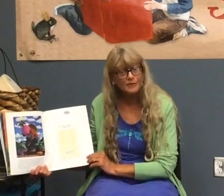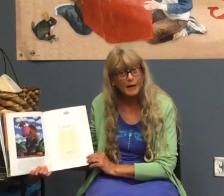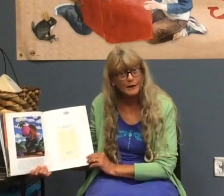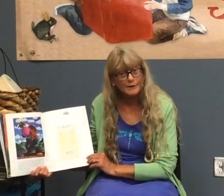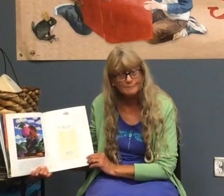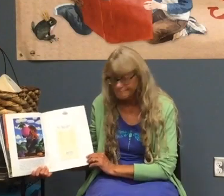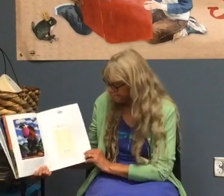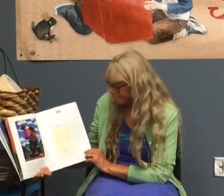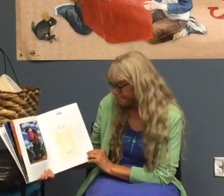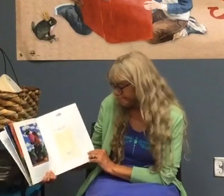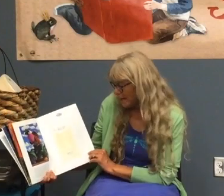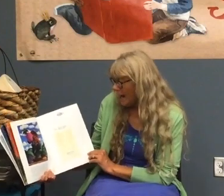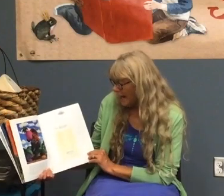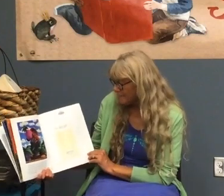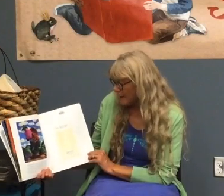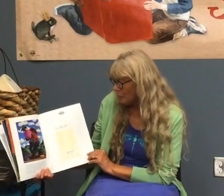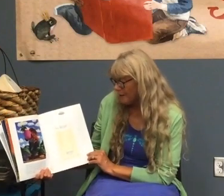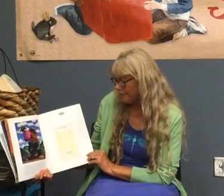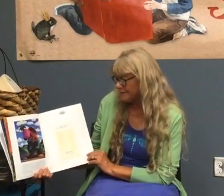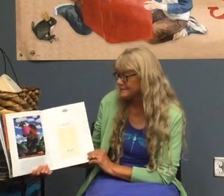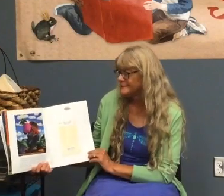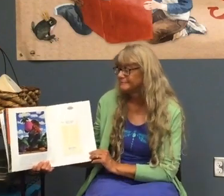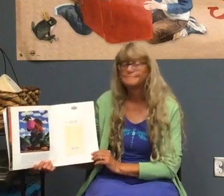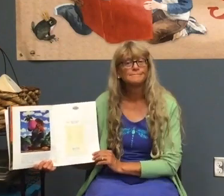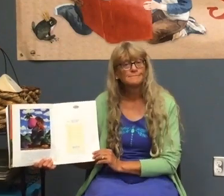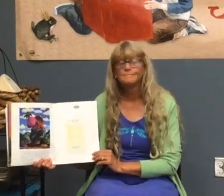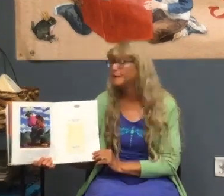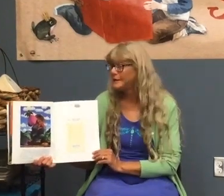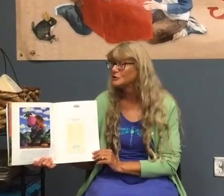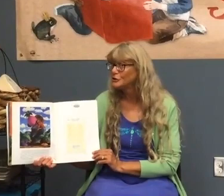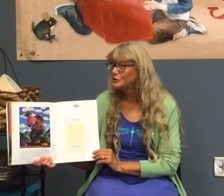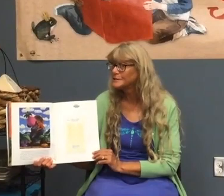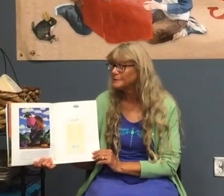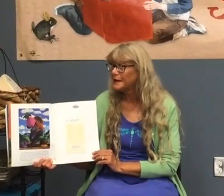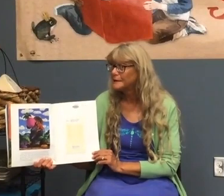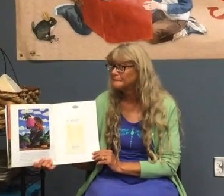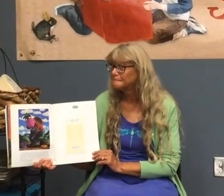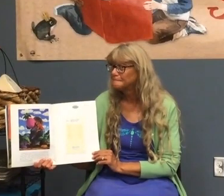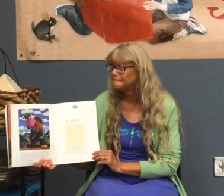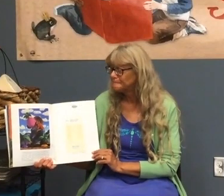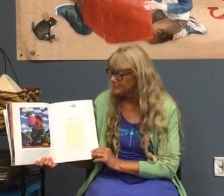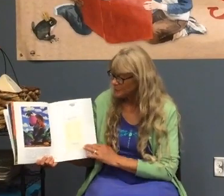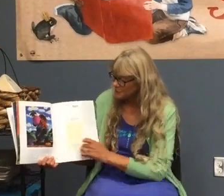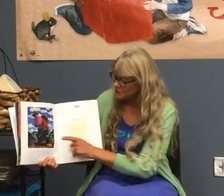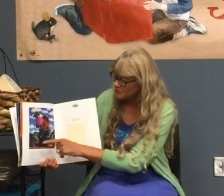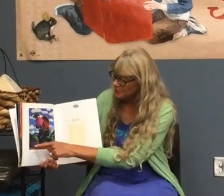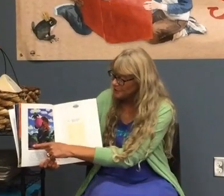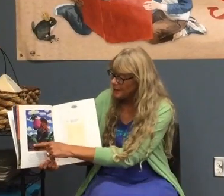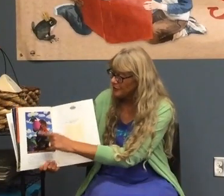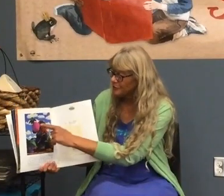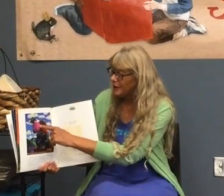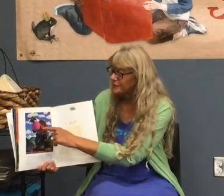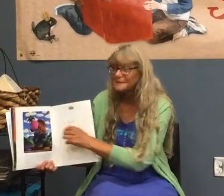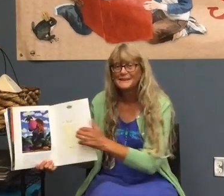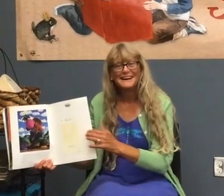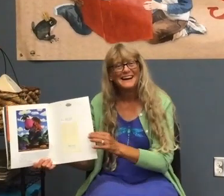not Harvey Potter. I have my own methods. Maybe I'll show you someday. She's pulling them